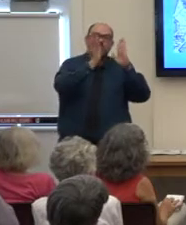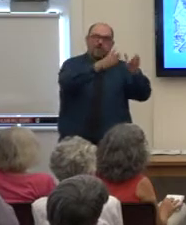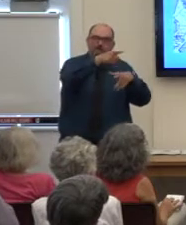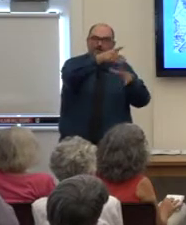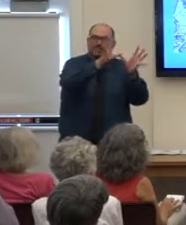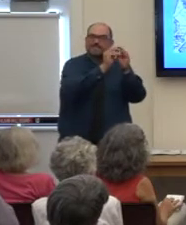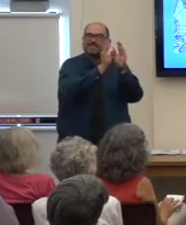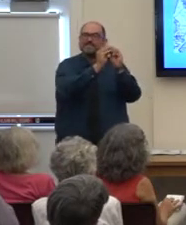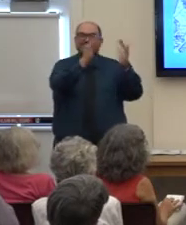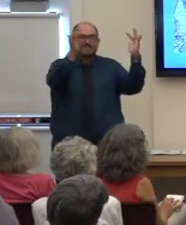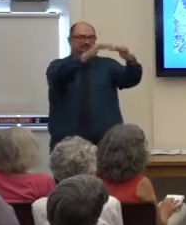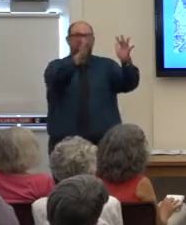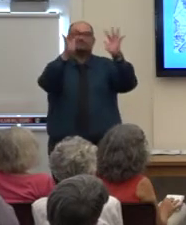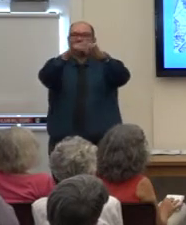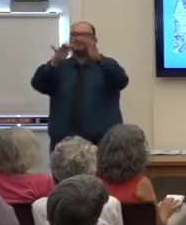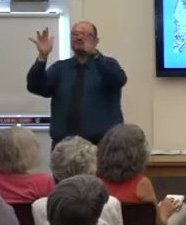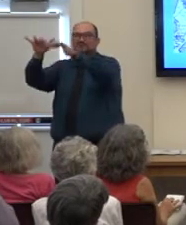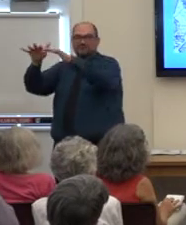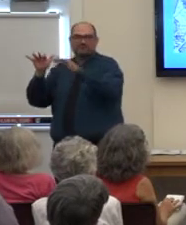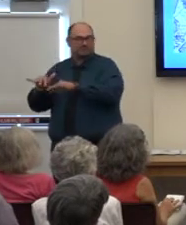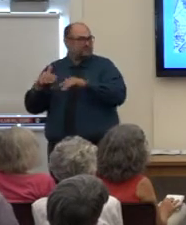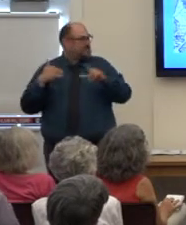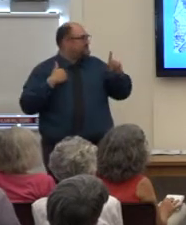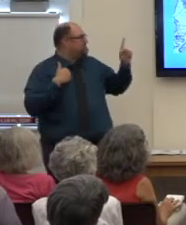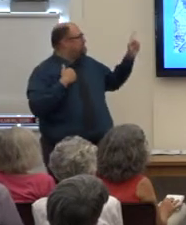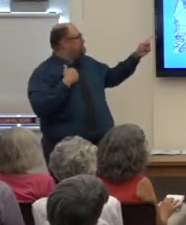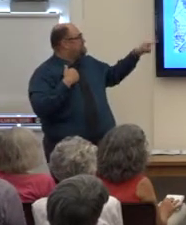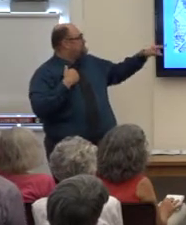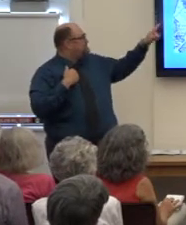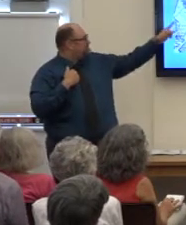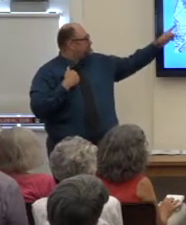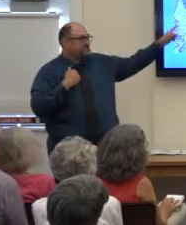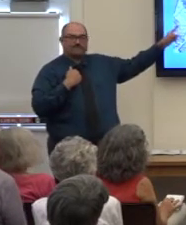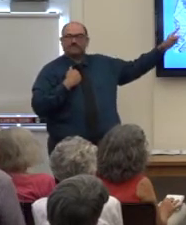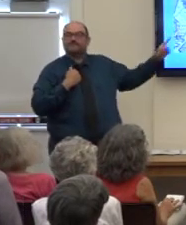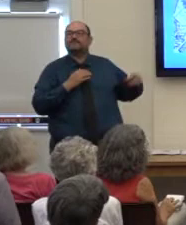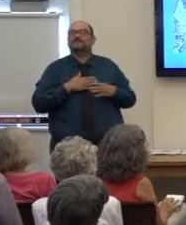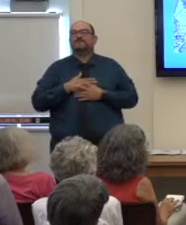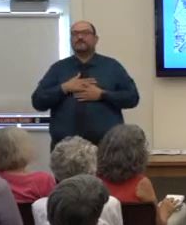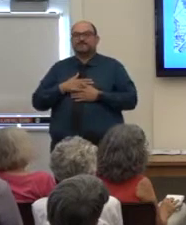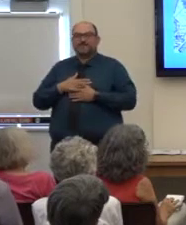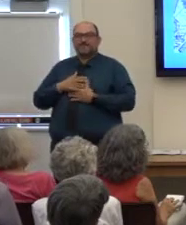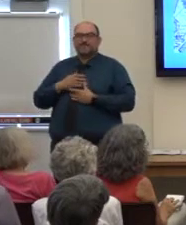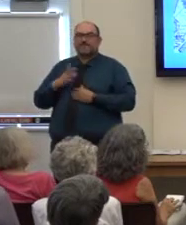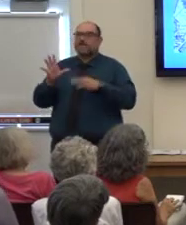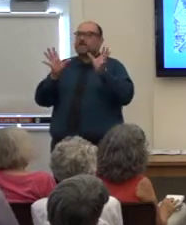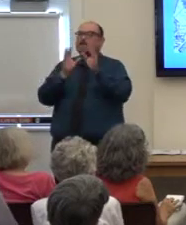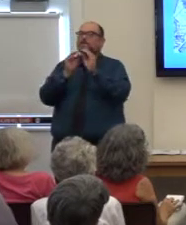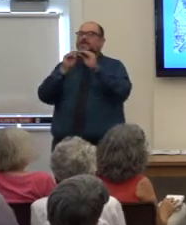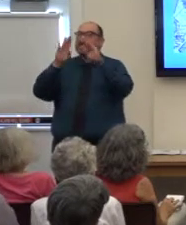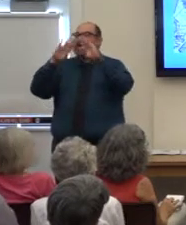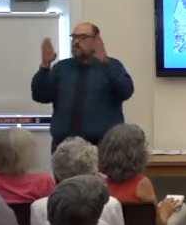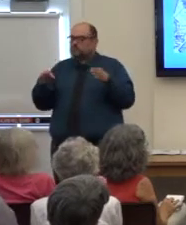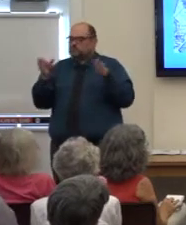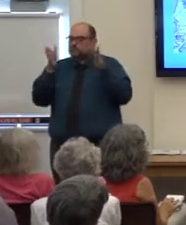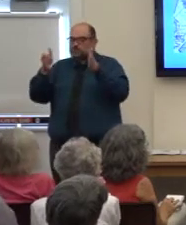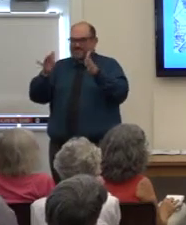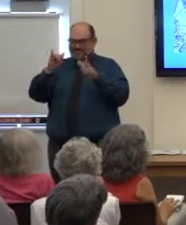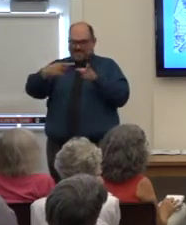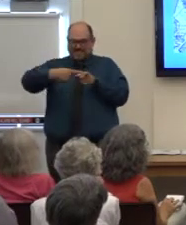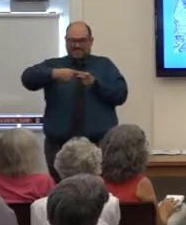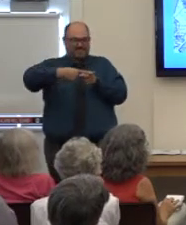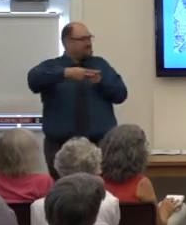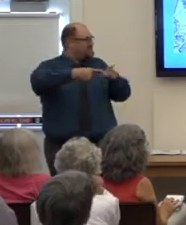went here to the place where Meeting House Road runs into Middle Road and where